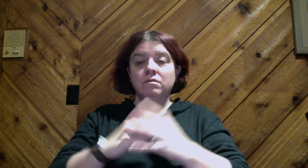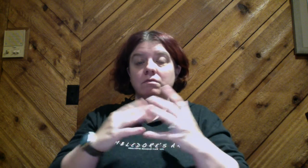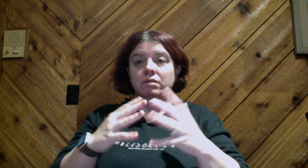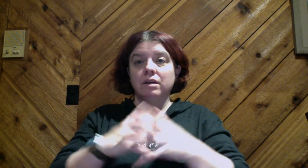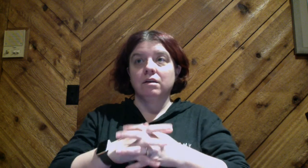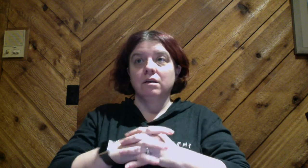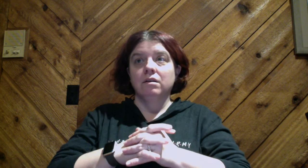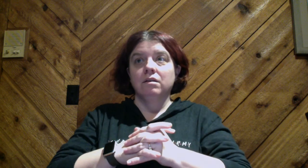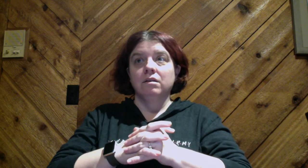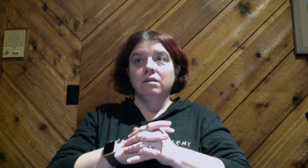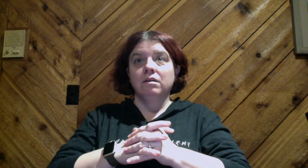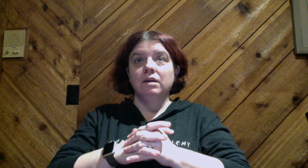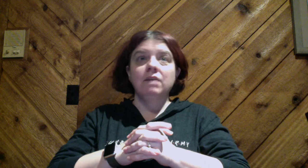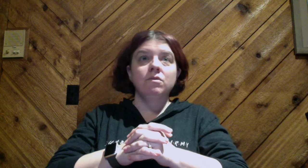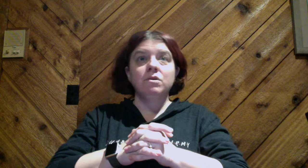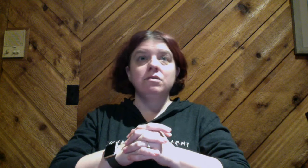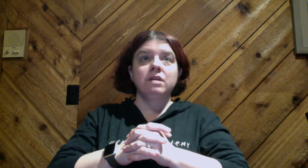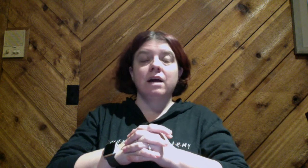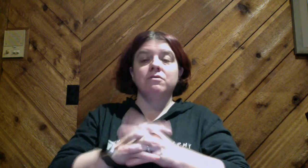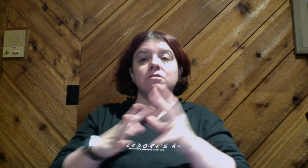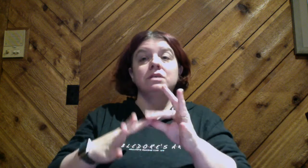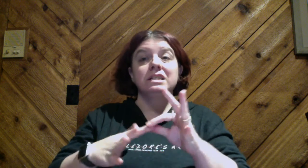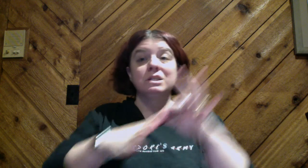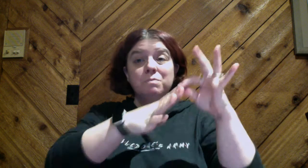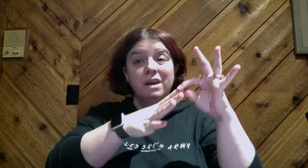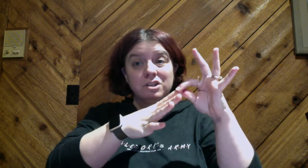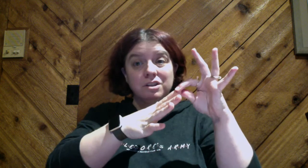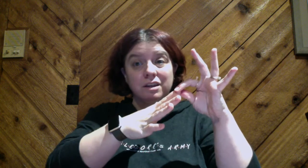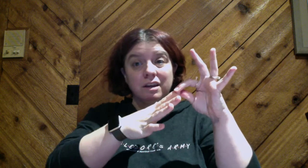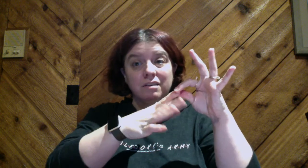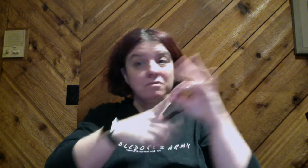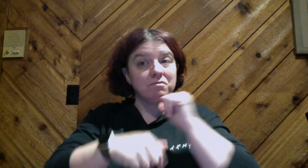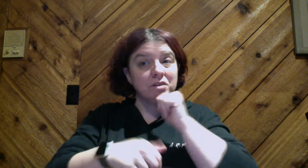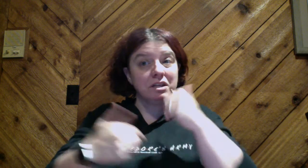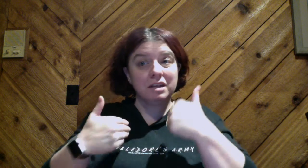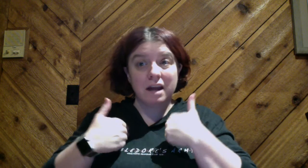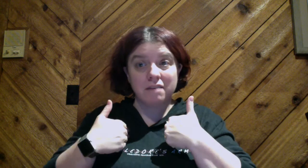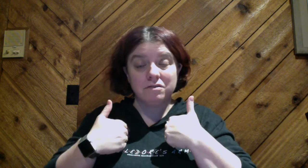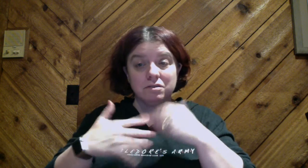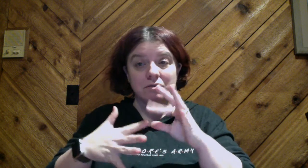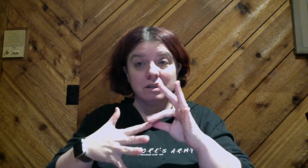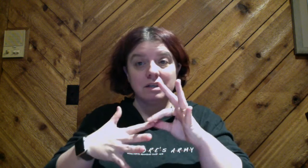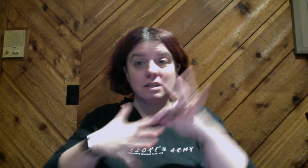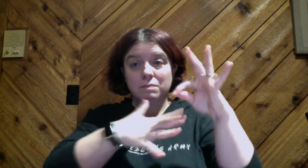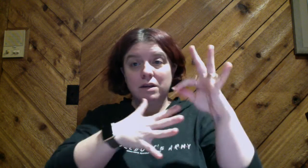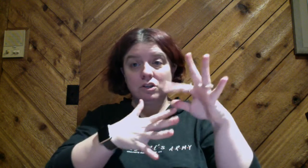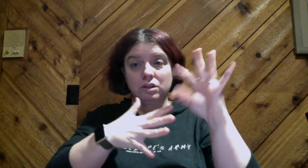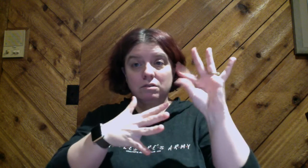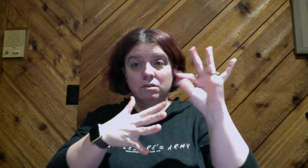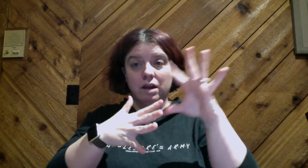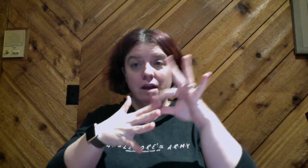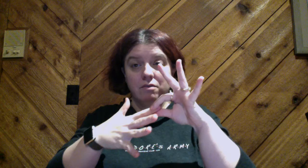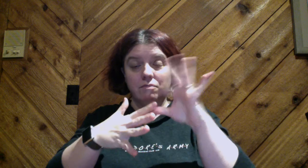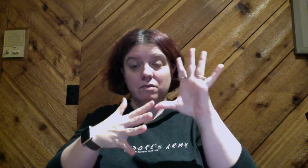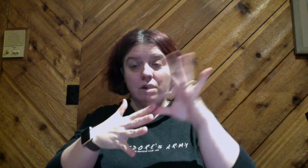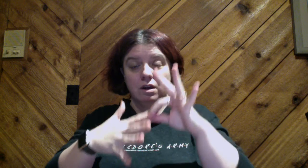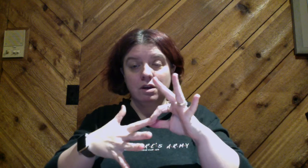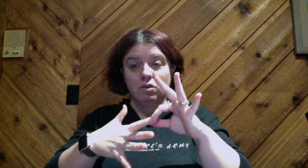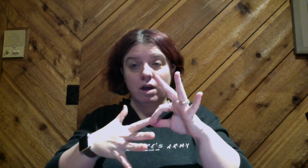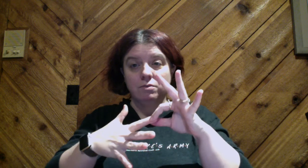when you didn't have to. Especially when you didn't have to. Especially. Sorry. F. Grabs